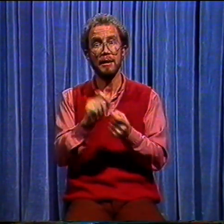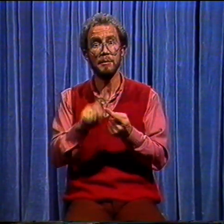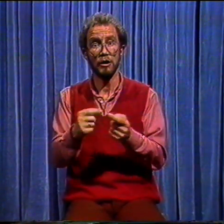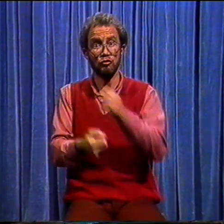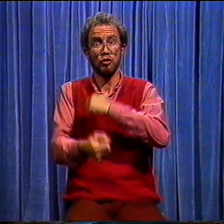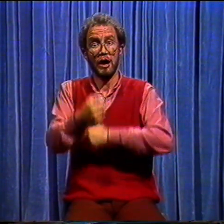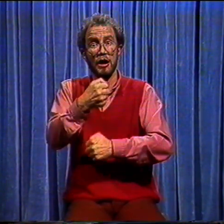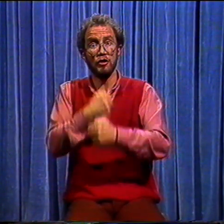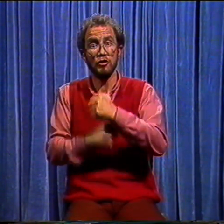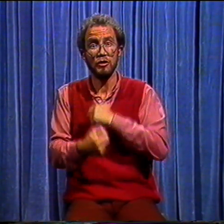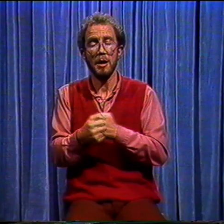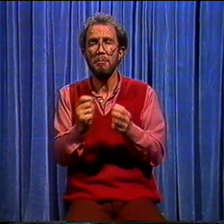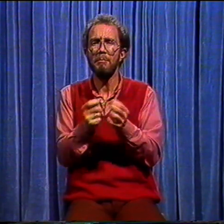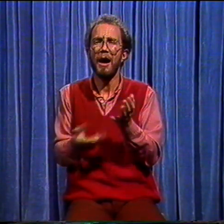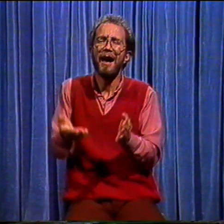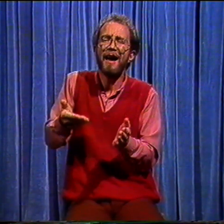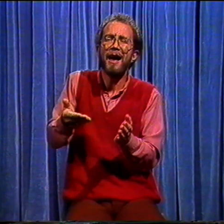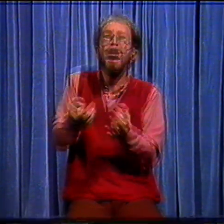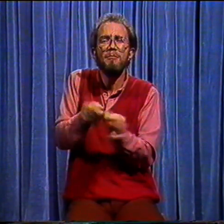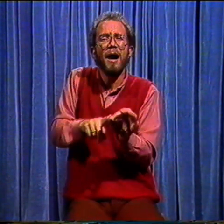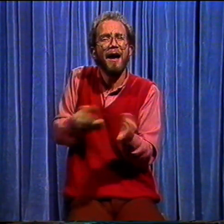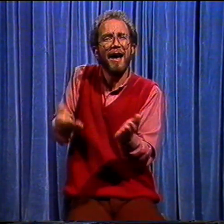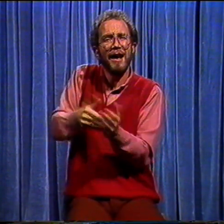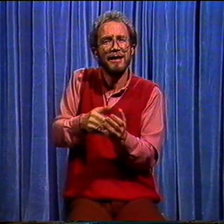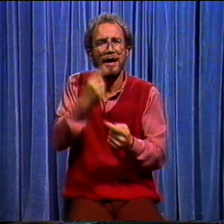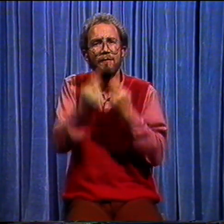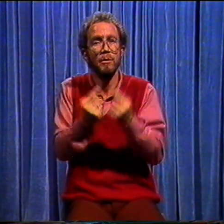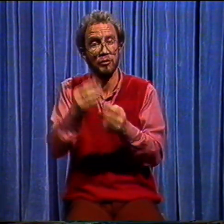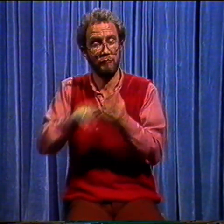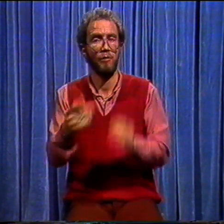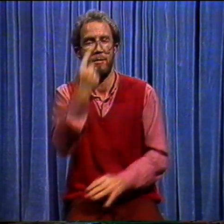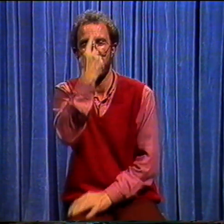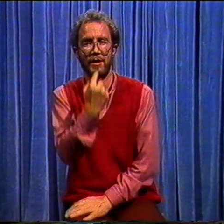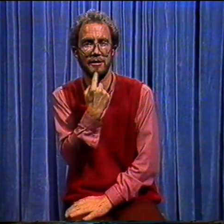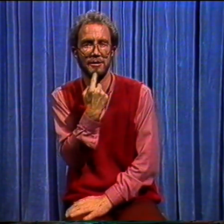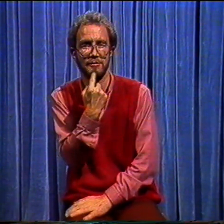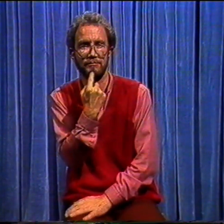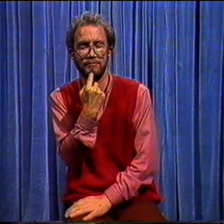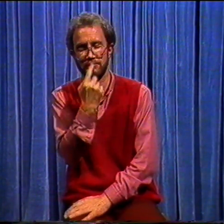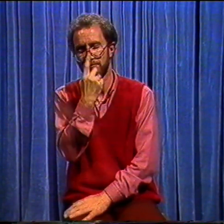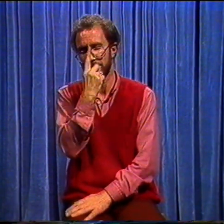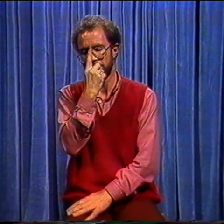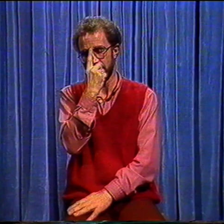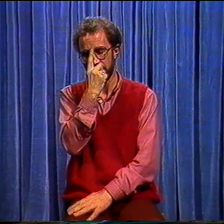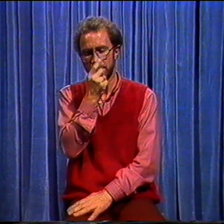be changed by adding information from the face.